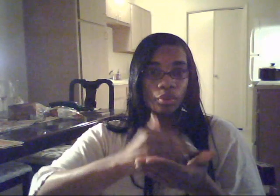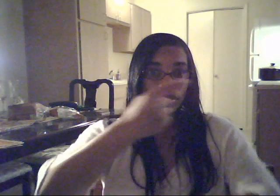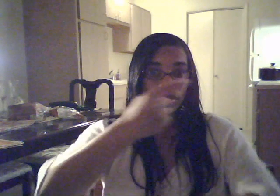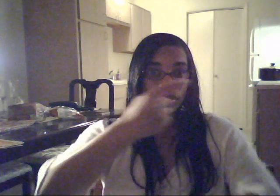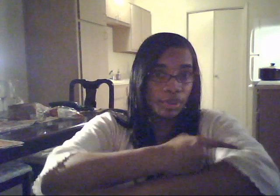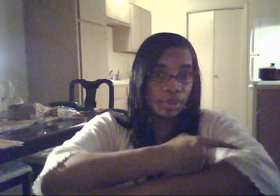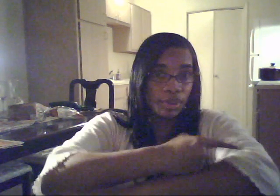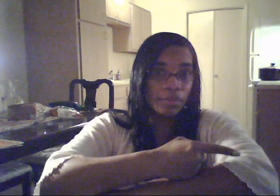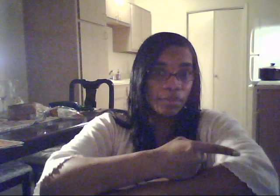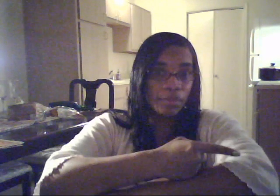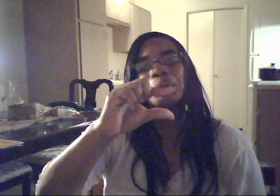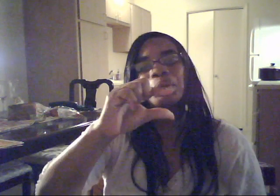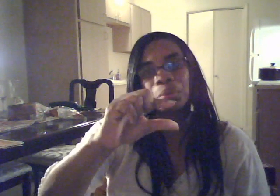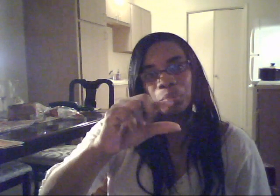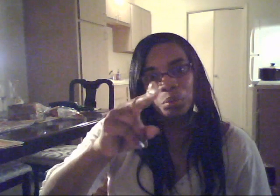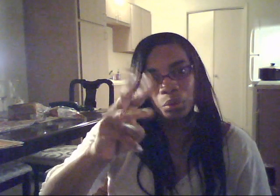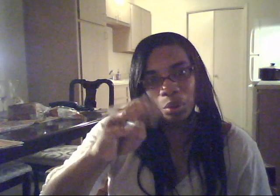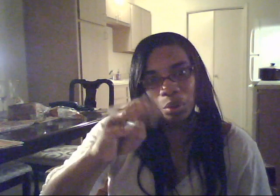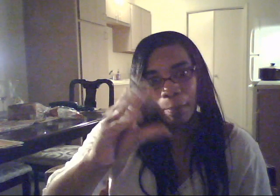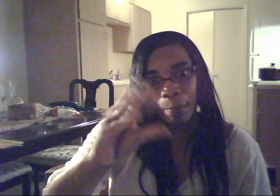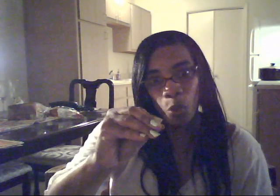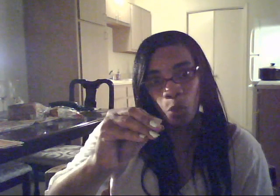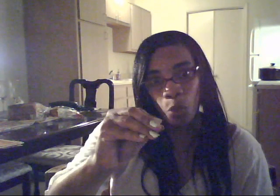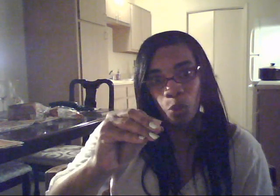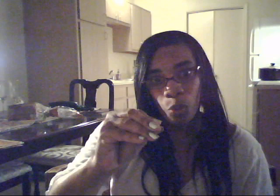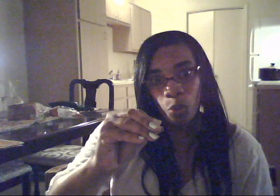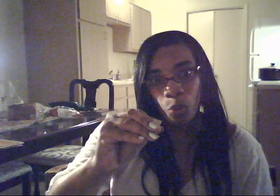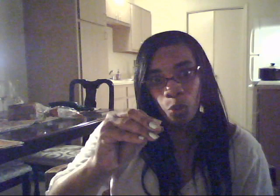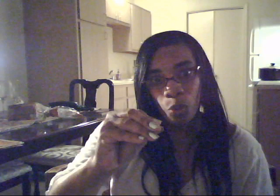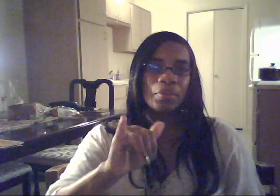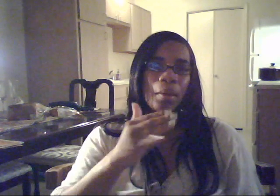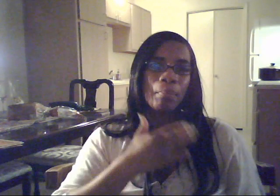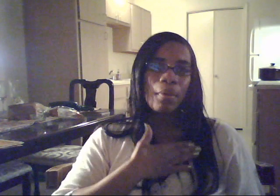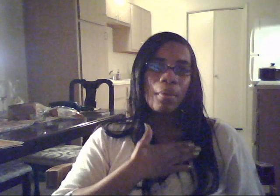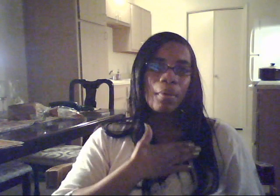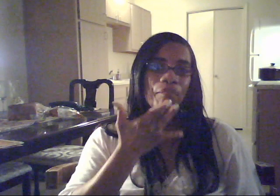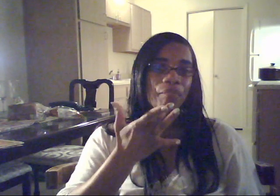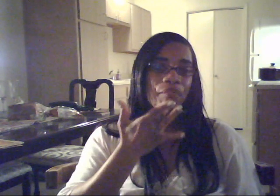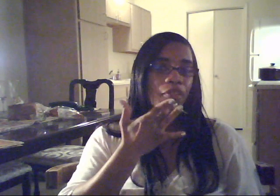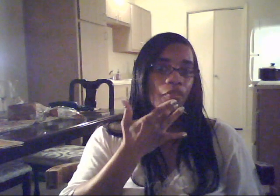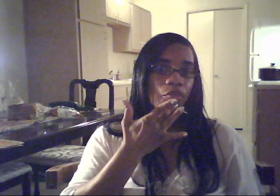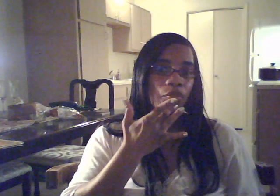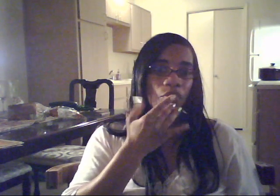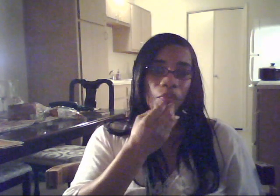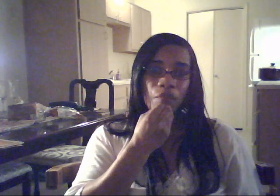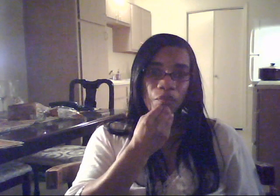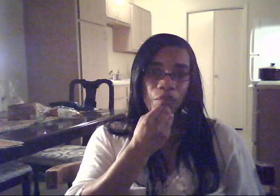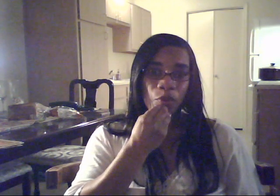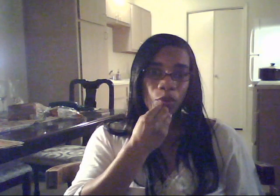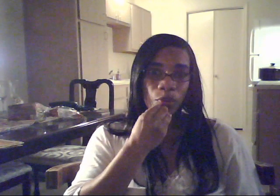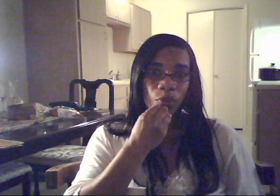Charlie, you're right, counsel. Your Honor, a woman named Nancy Gordon came to my apartment a few days ago. She works as a detective for the town of Hunters Point in New York